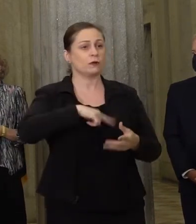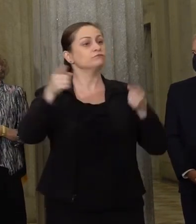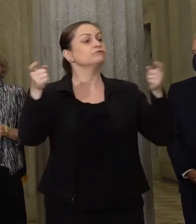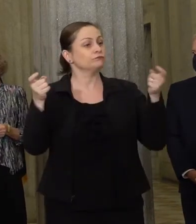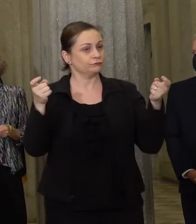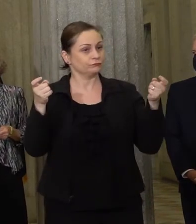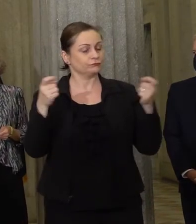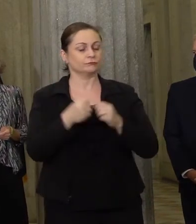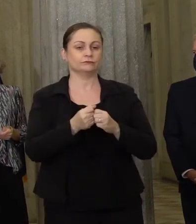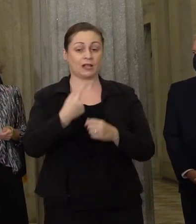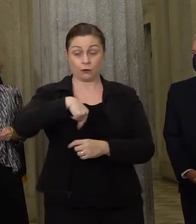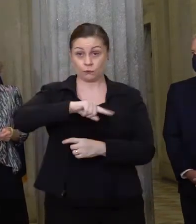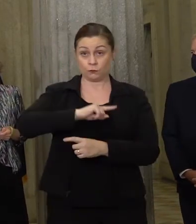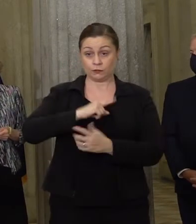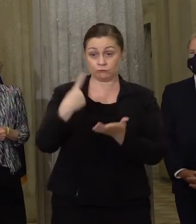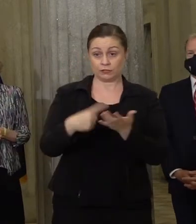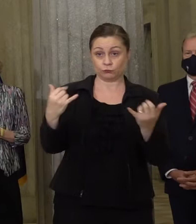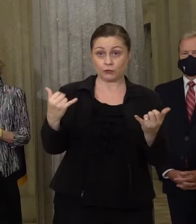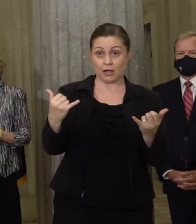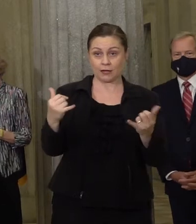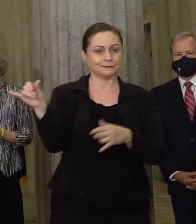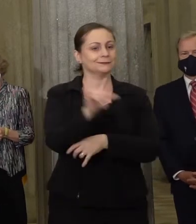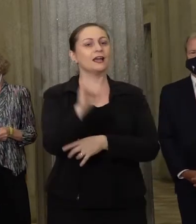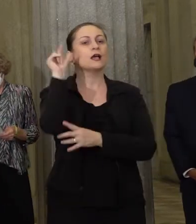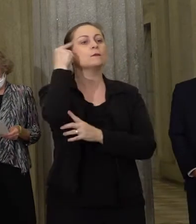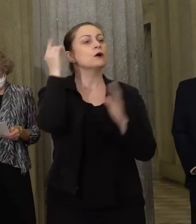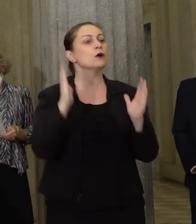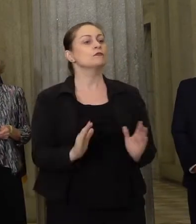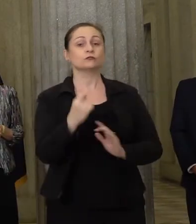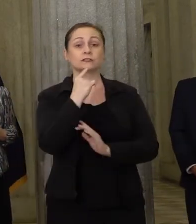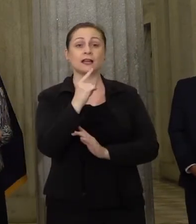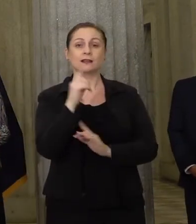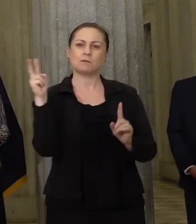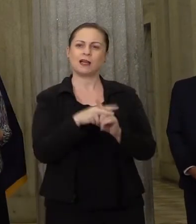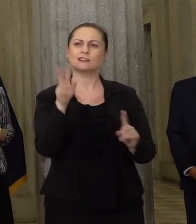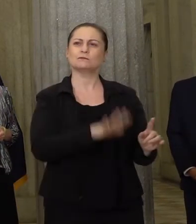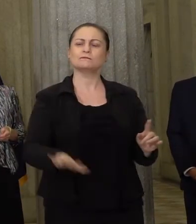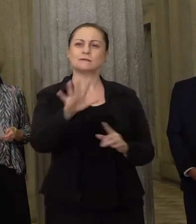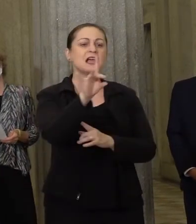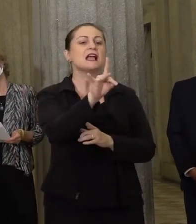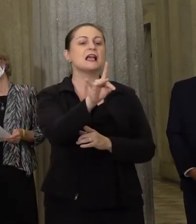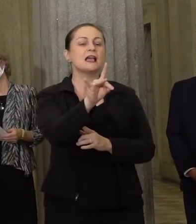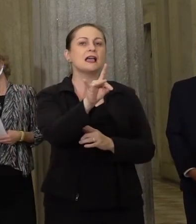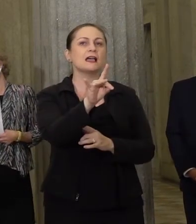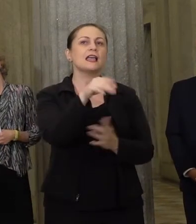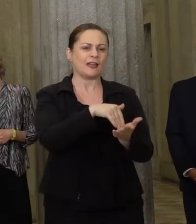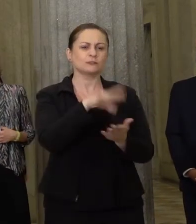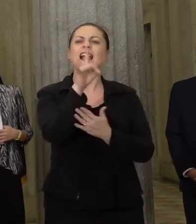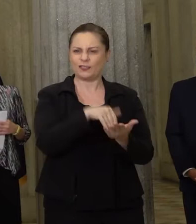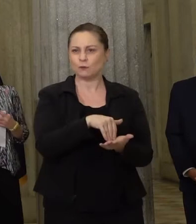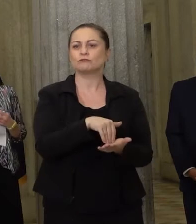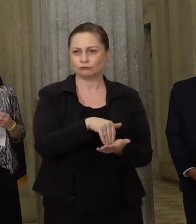of. Now, what we're talking about today, as the governor stated, really applies to about 8,000 licenses. And these are what we